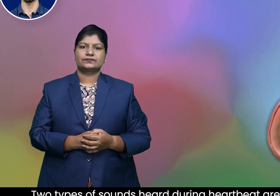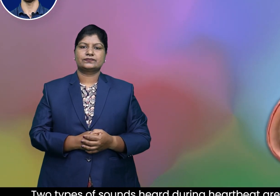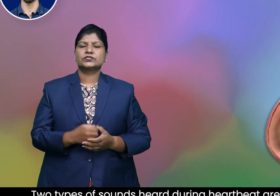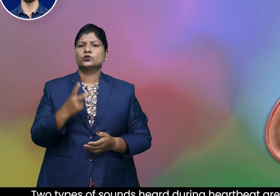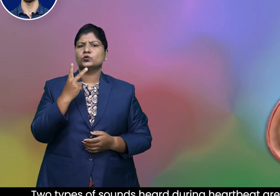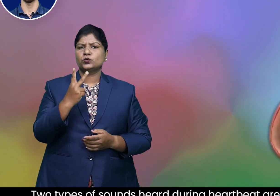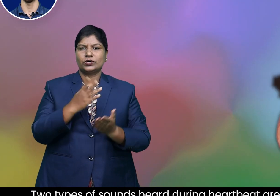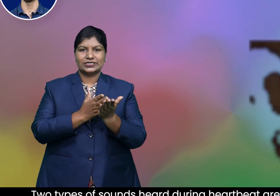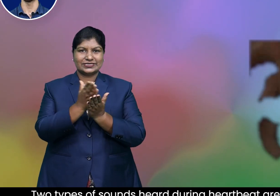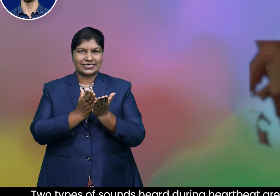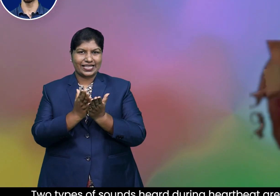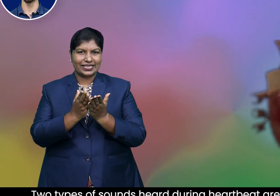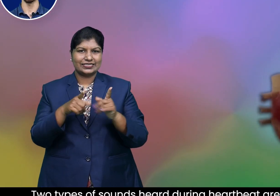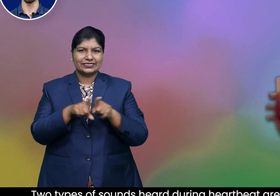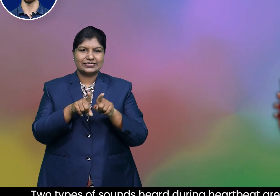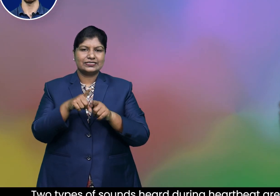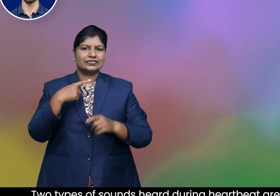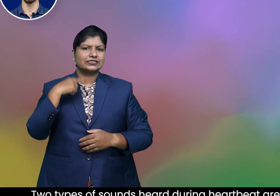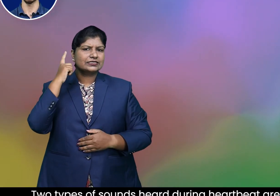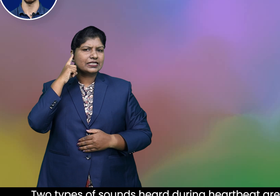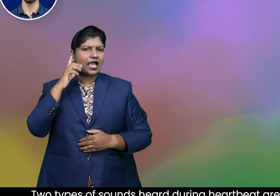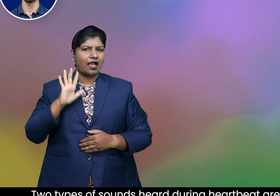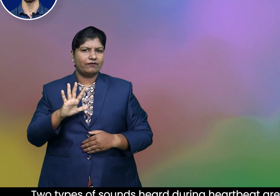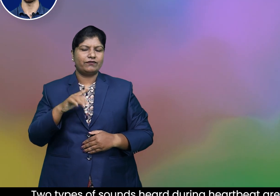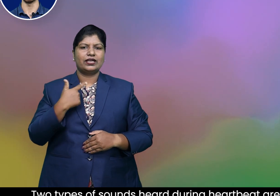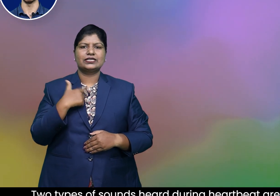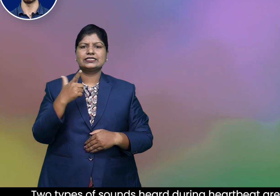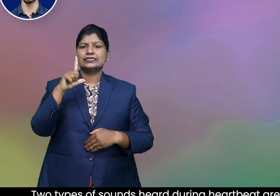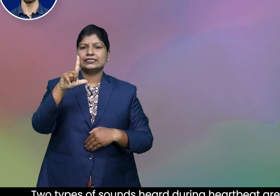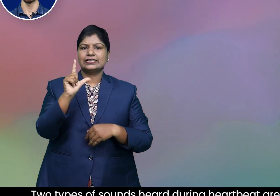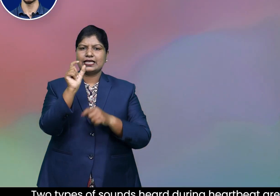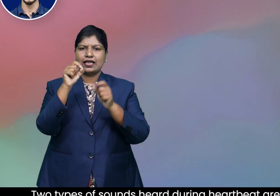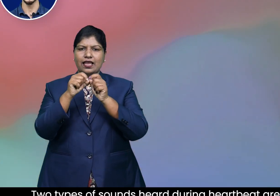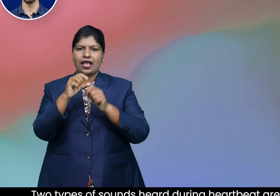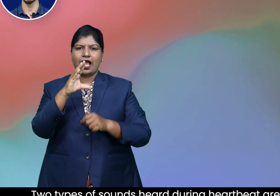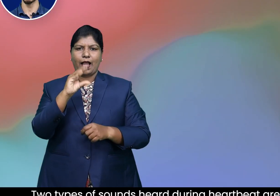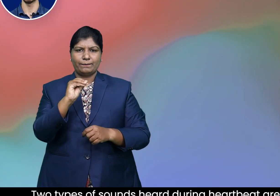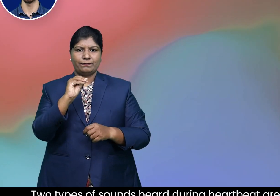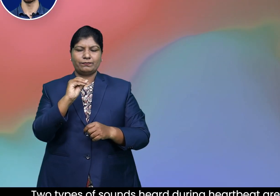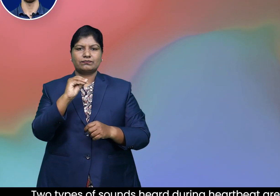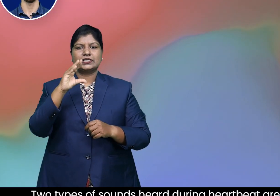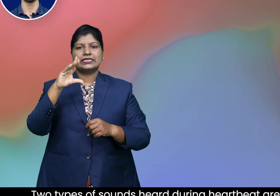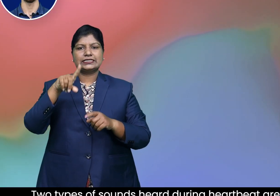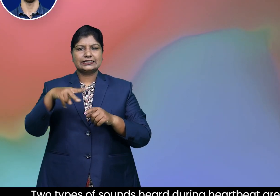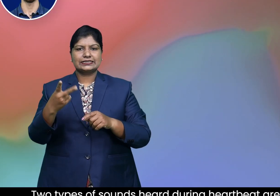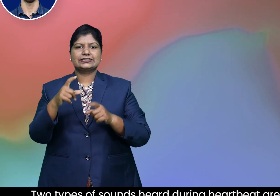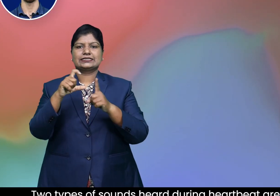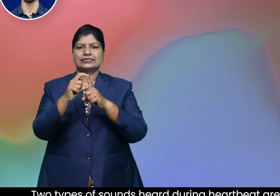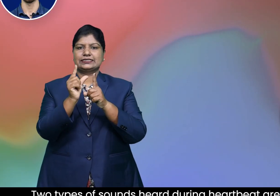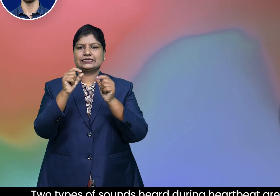Two types of sounds heard during heartbeat are the lub and dub.